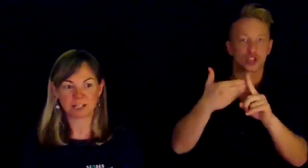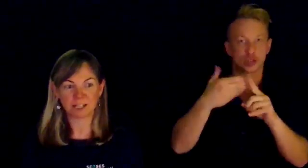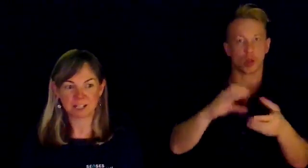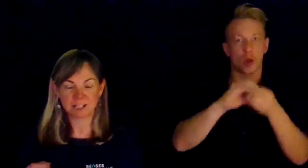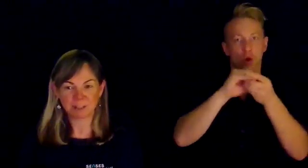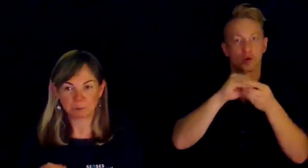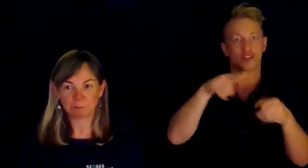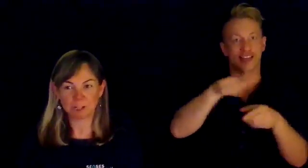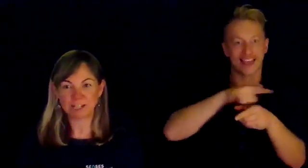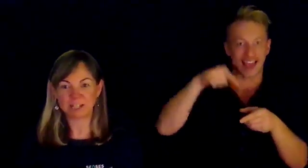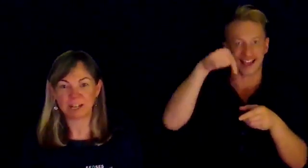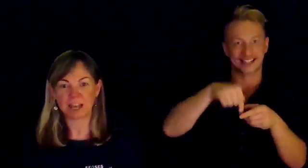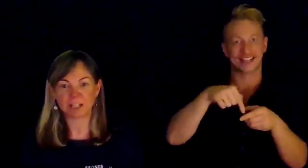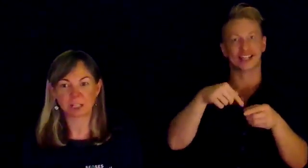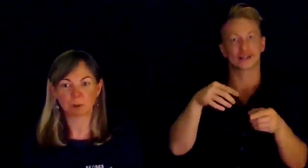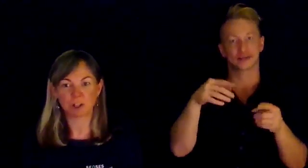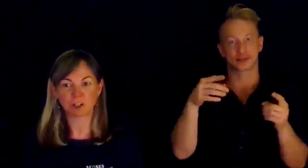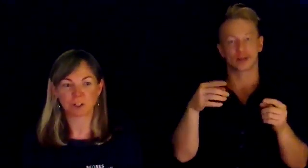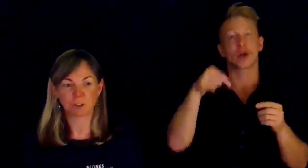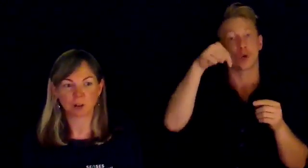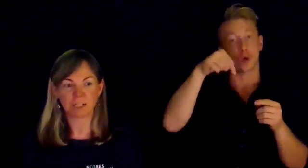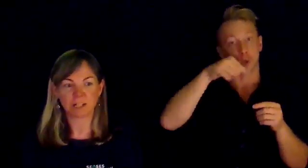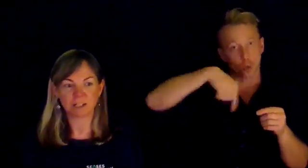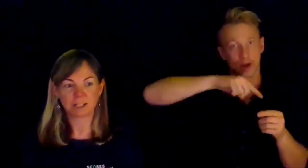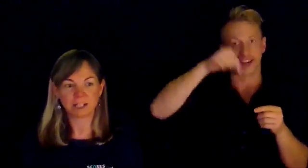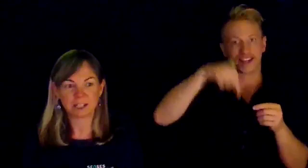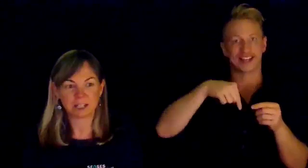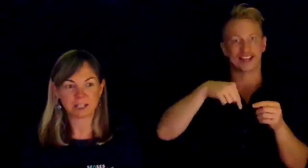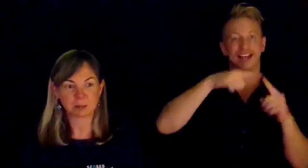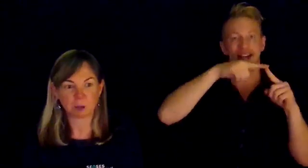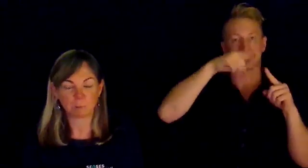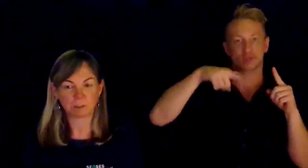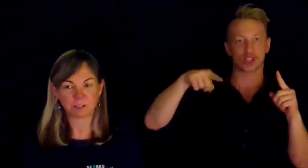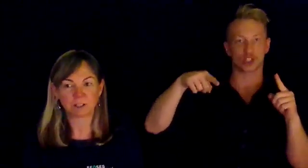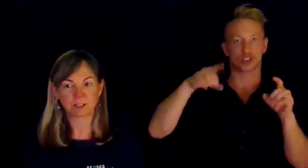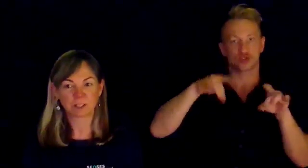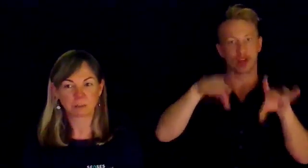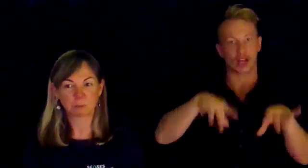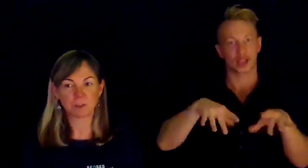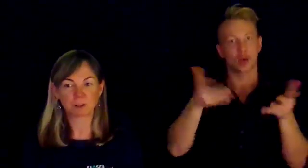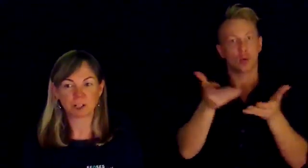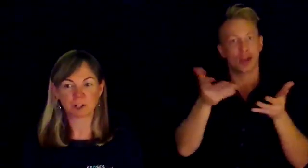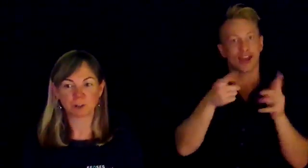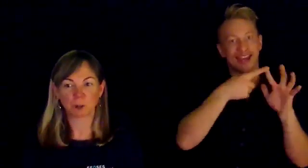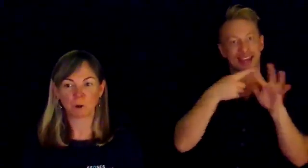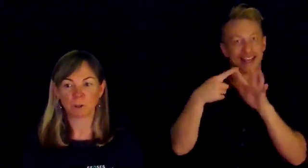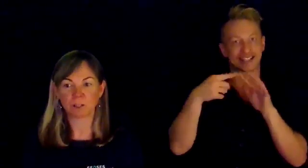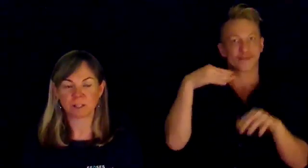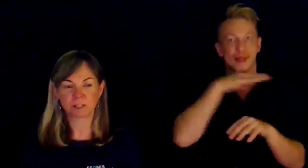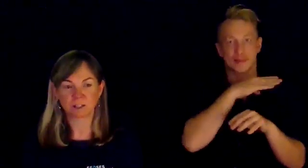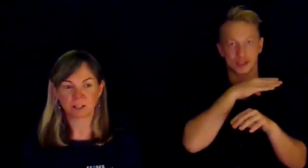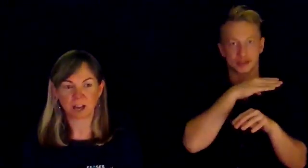are meeting. We are here at Expression Australia in East Melbourne, where the